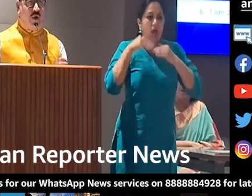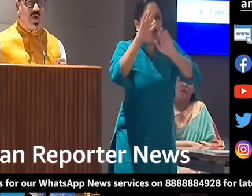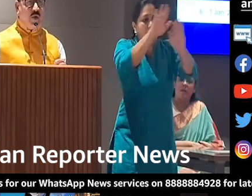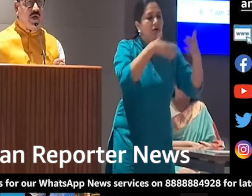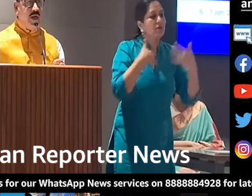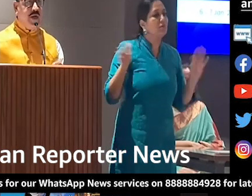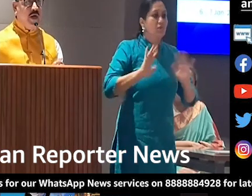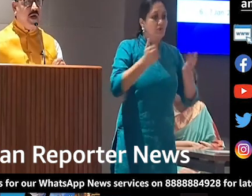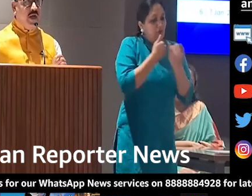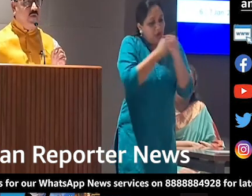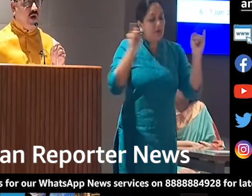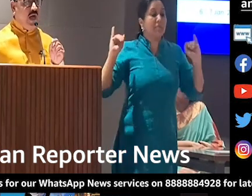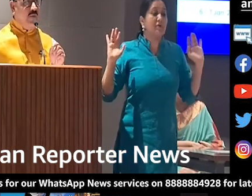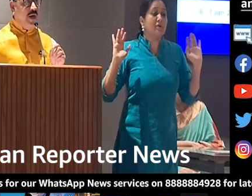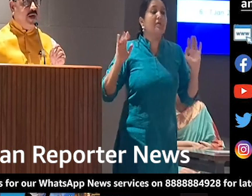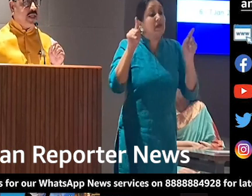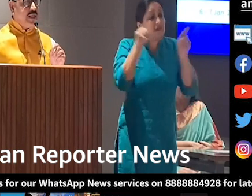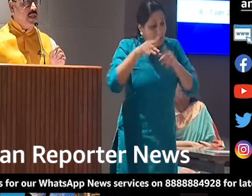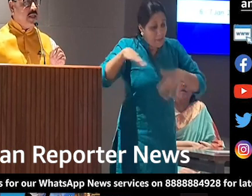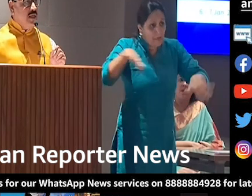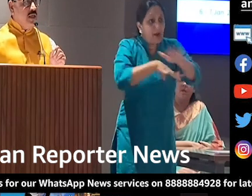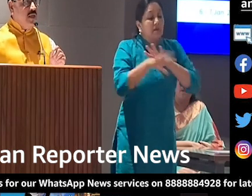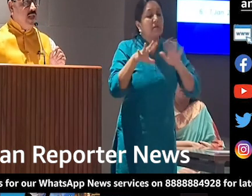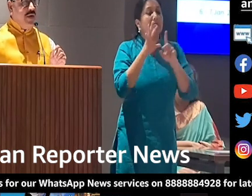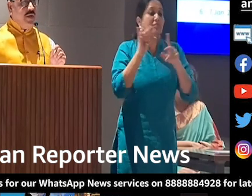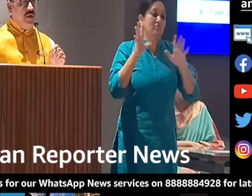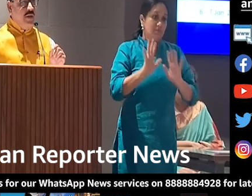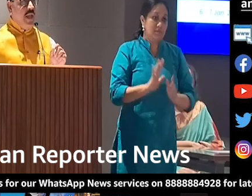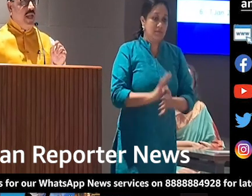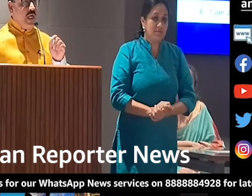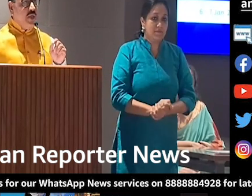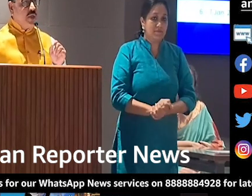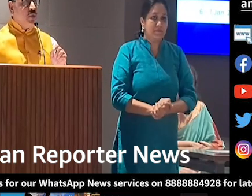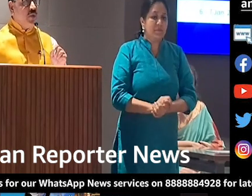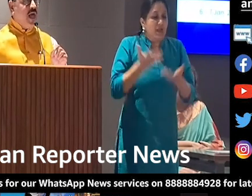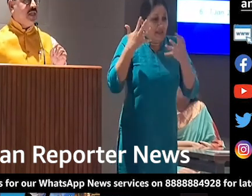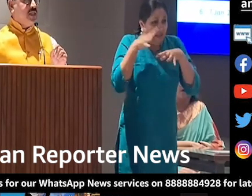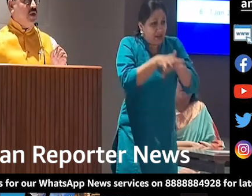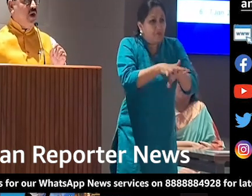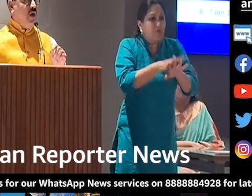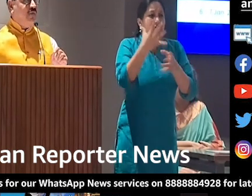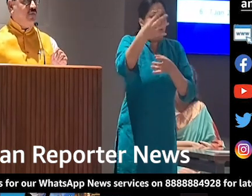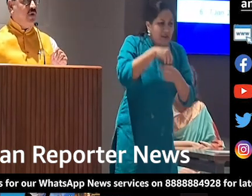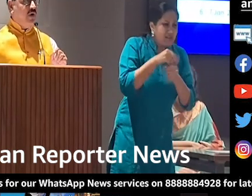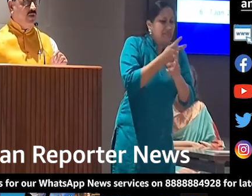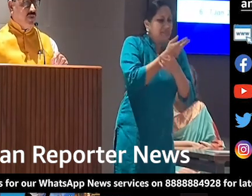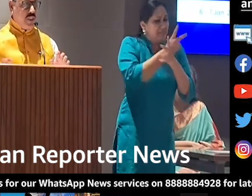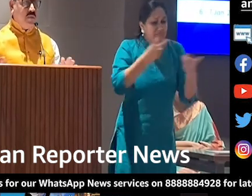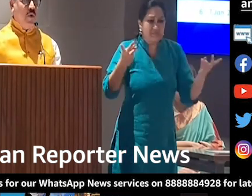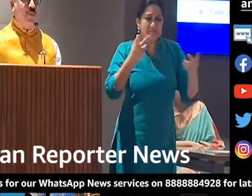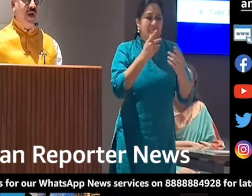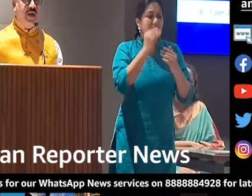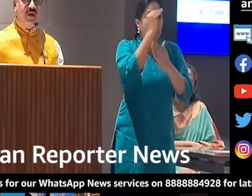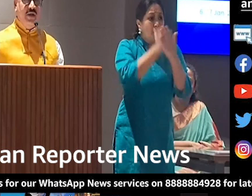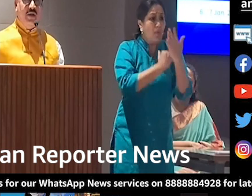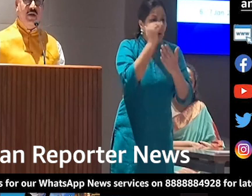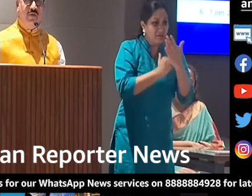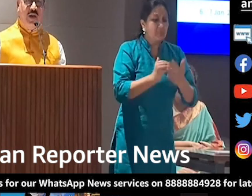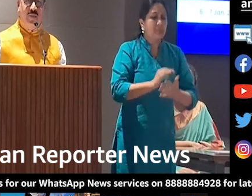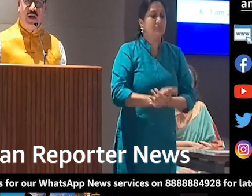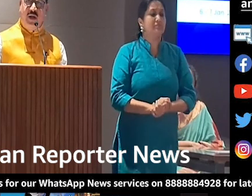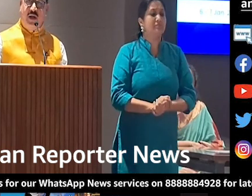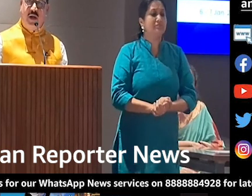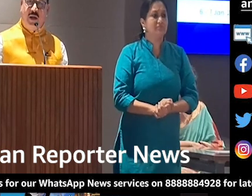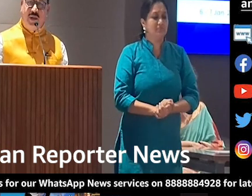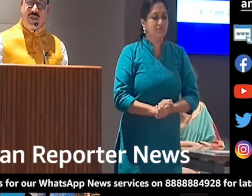we are going to create an environment as such that the inclusiveness of this movement